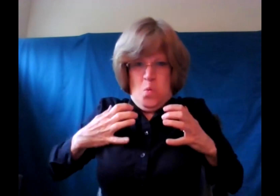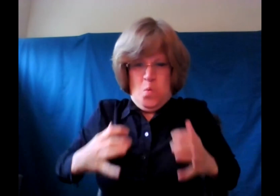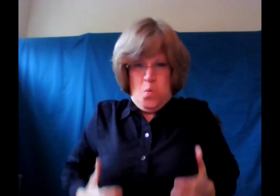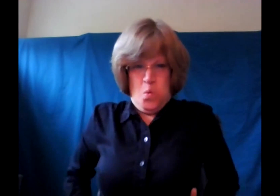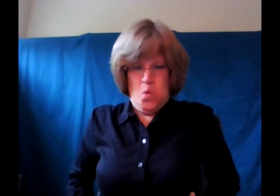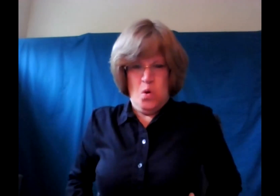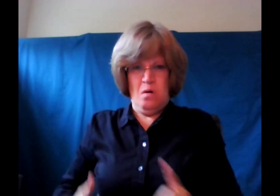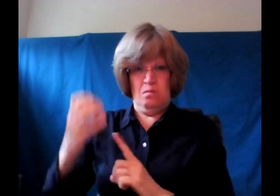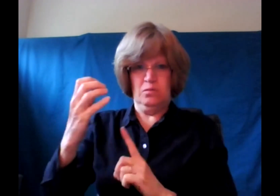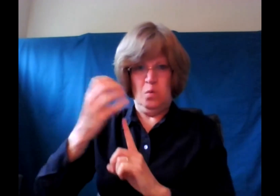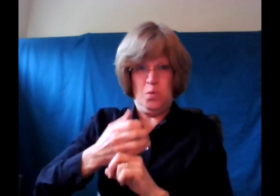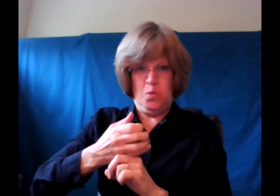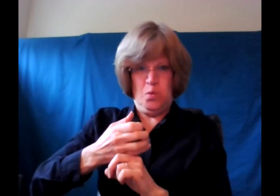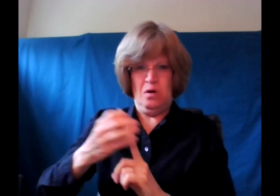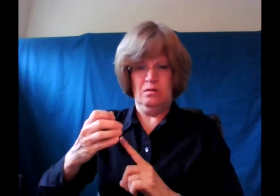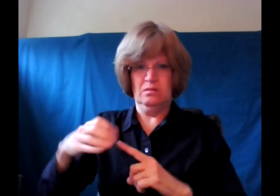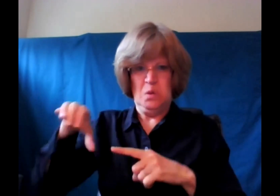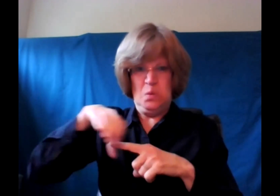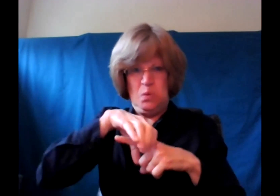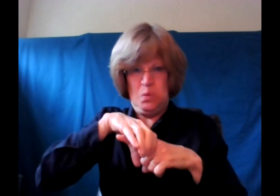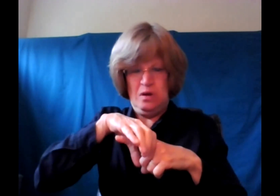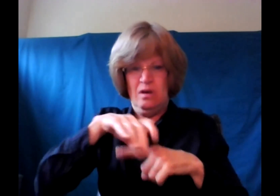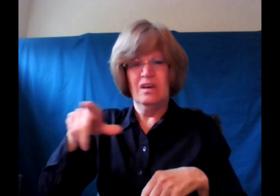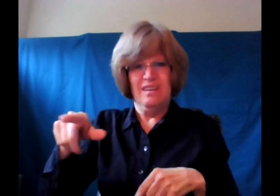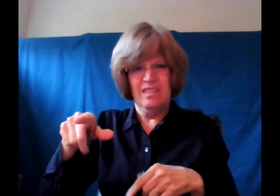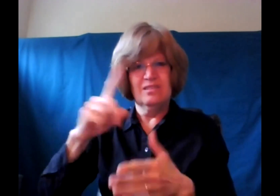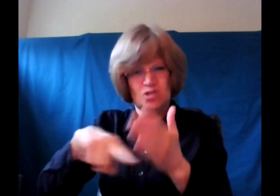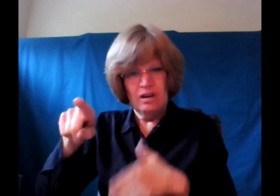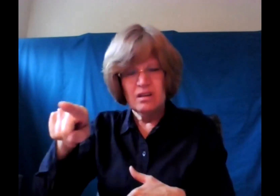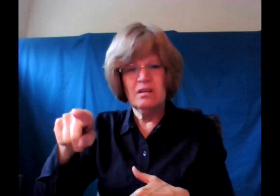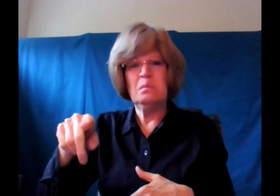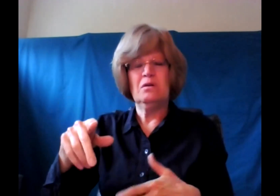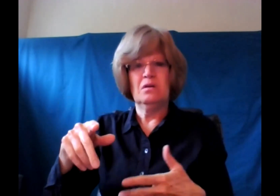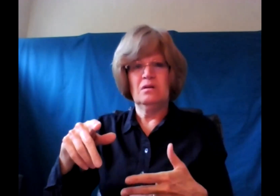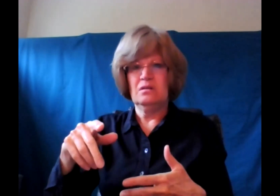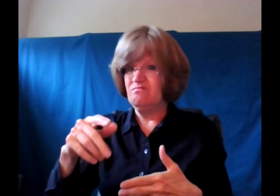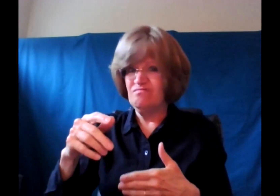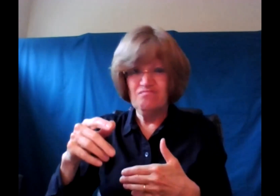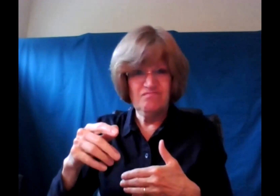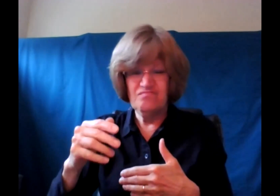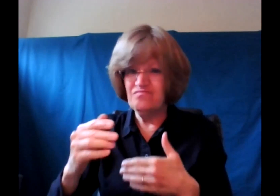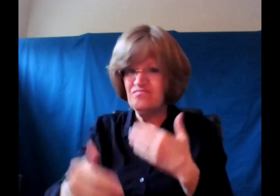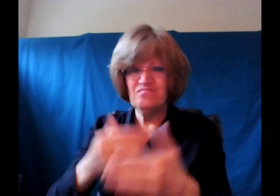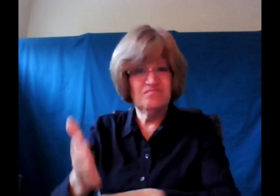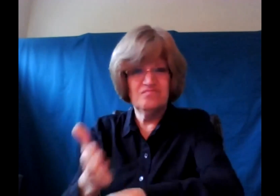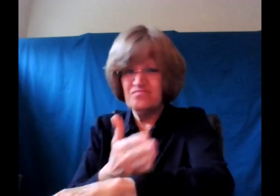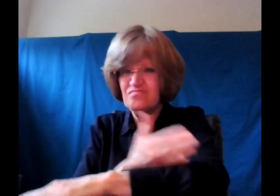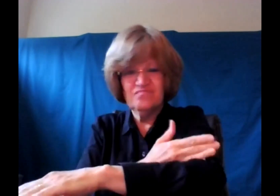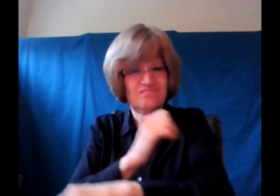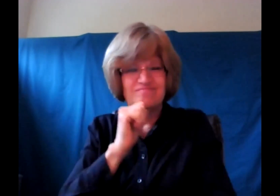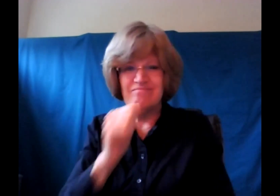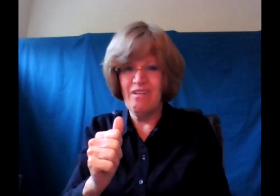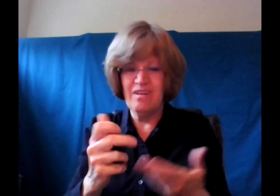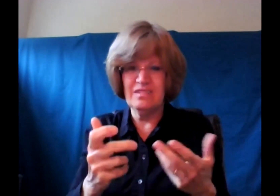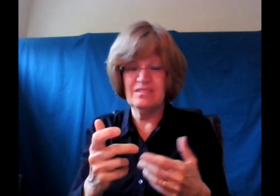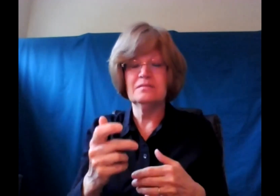them. And they kept checking on him, and he wasn't progressing as they thought.